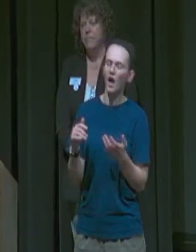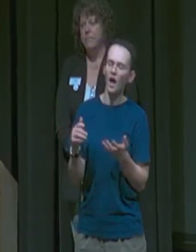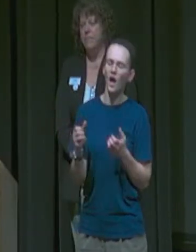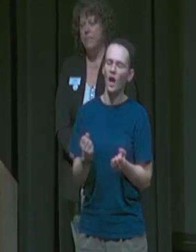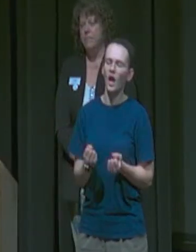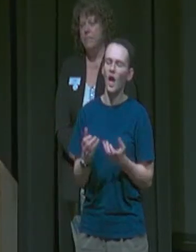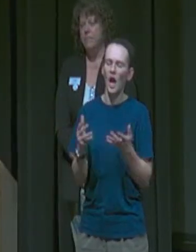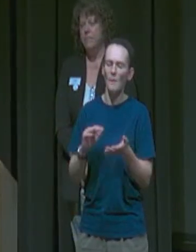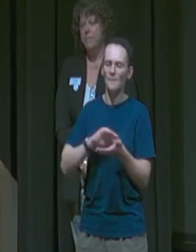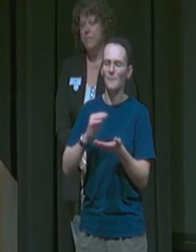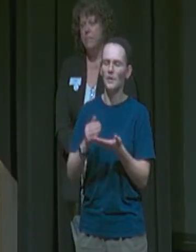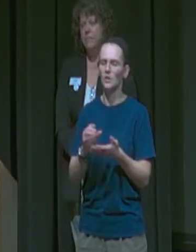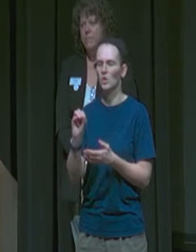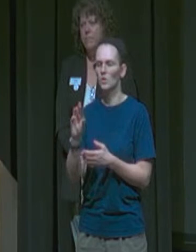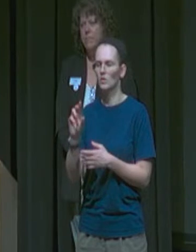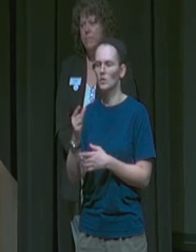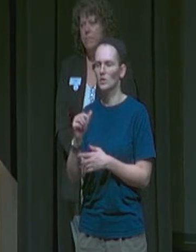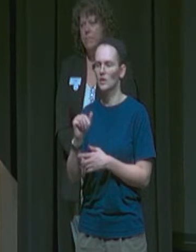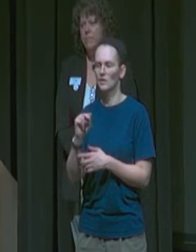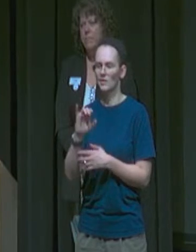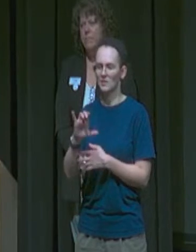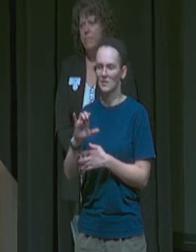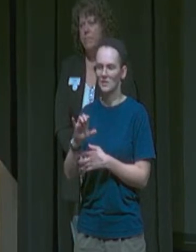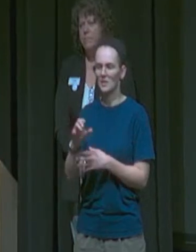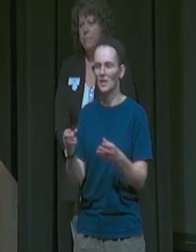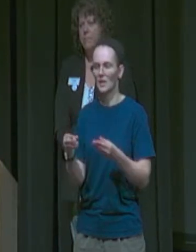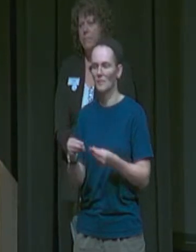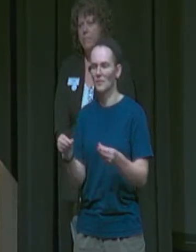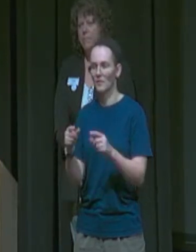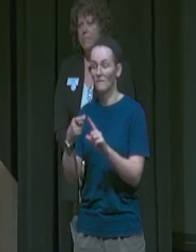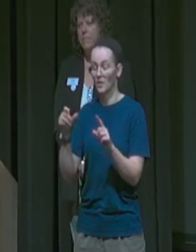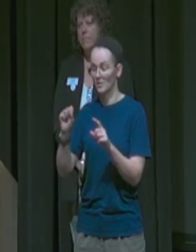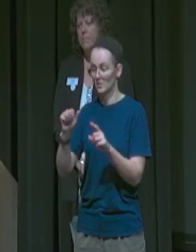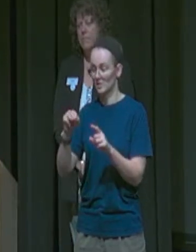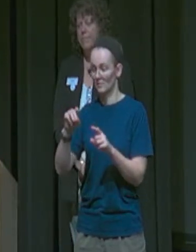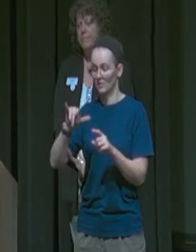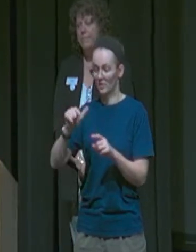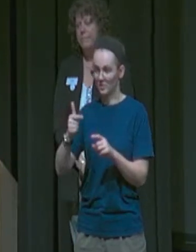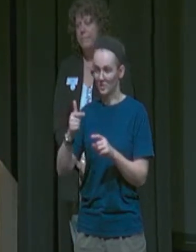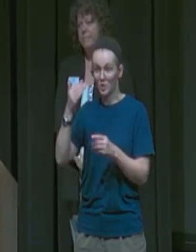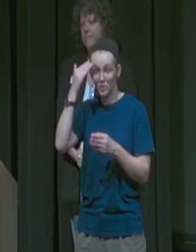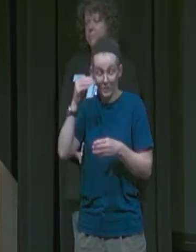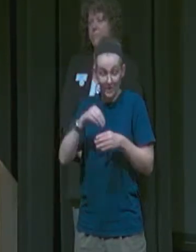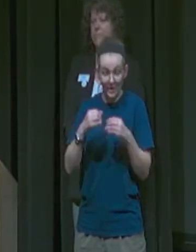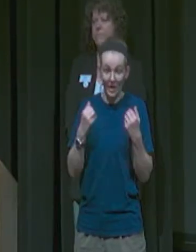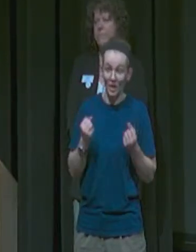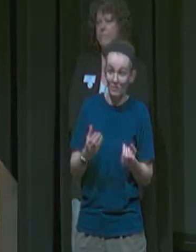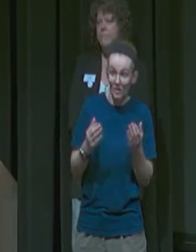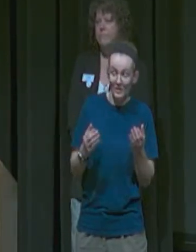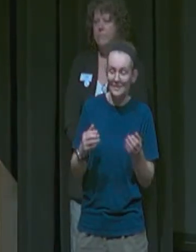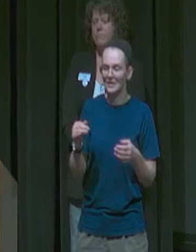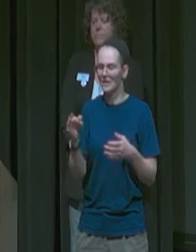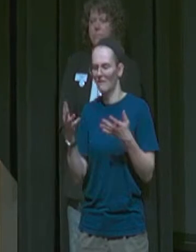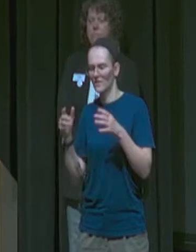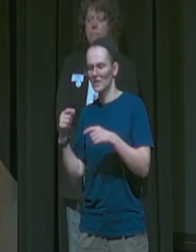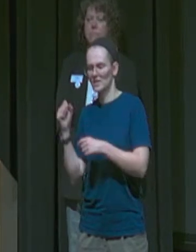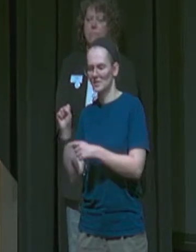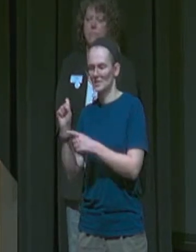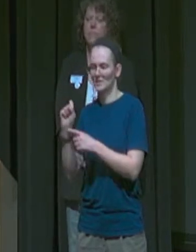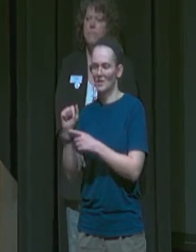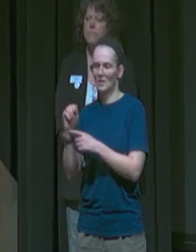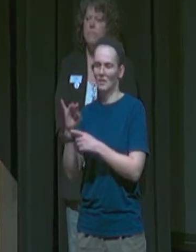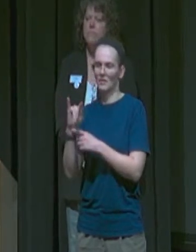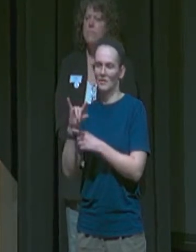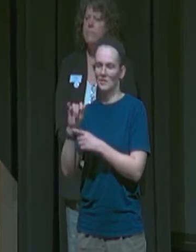how much organic matter from your sampling do you know is in there, and that though it's being stabilized with cement,